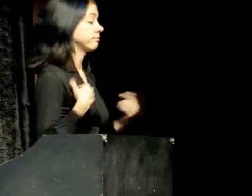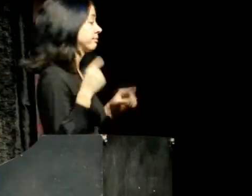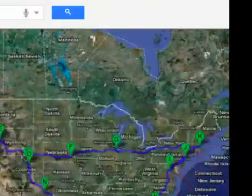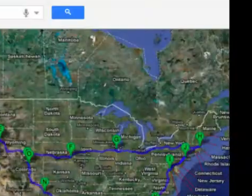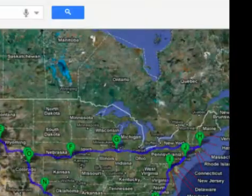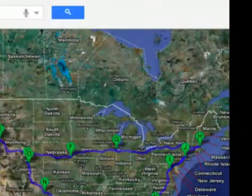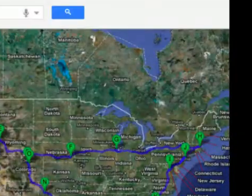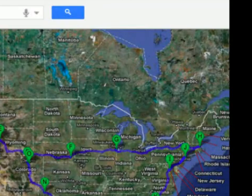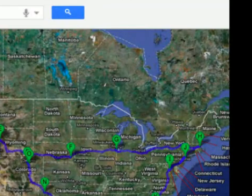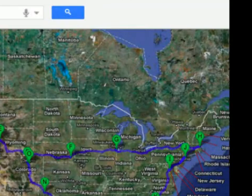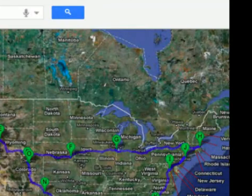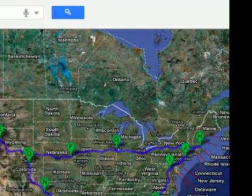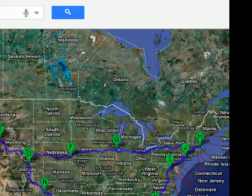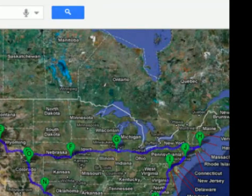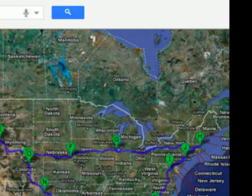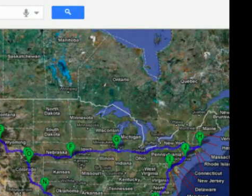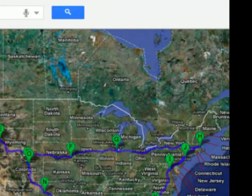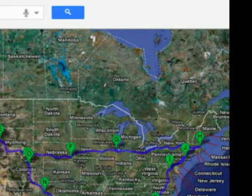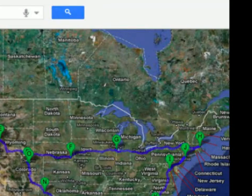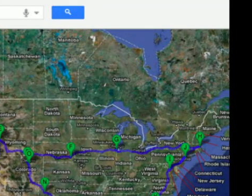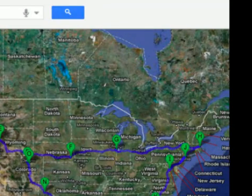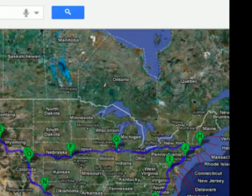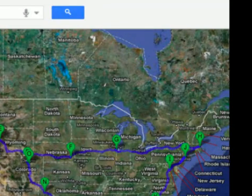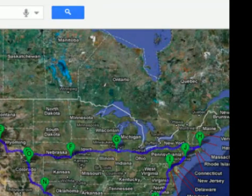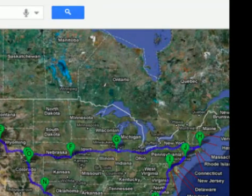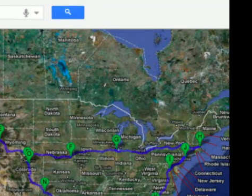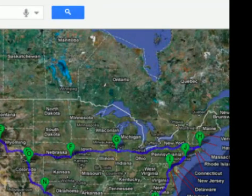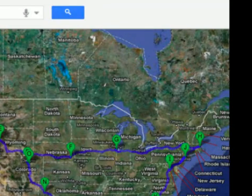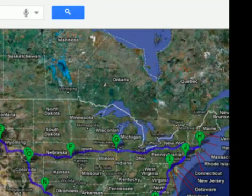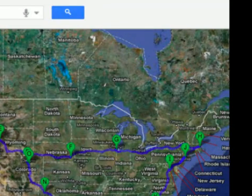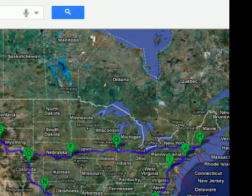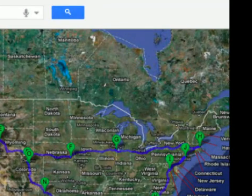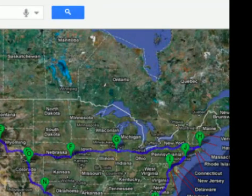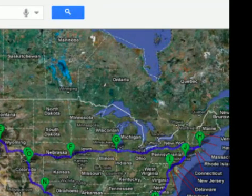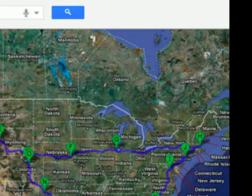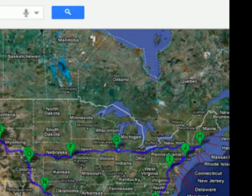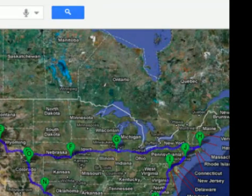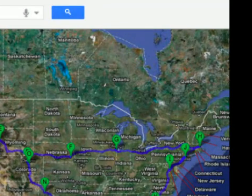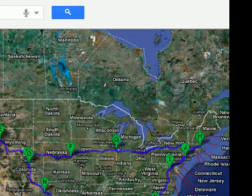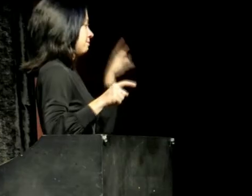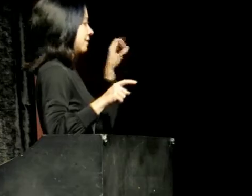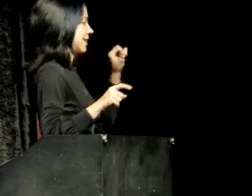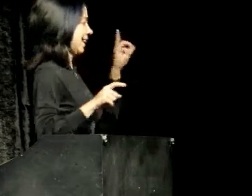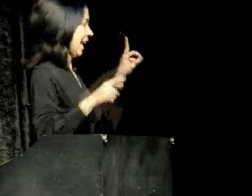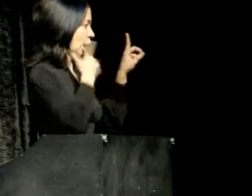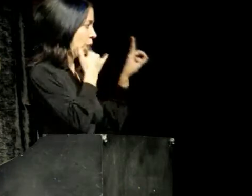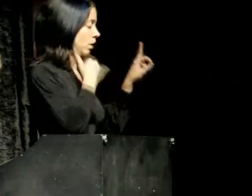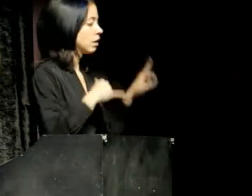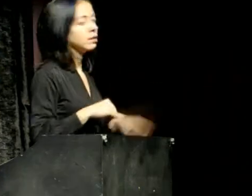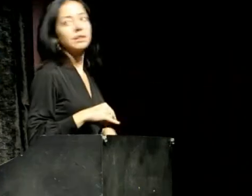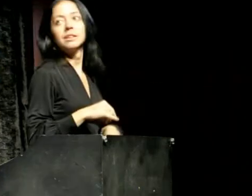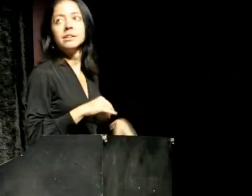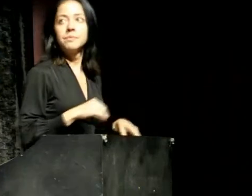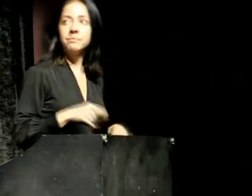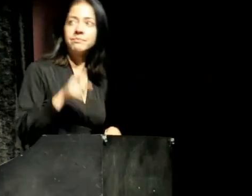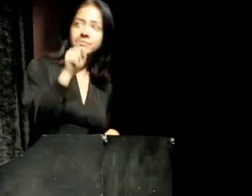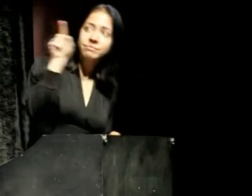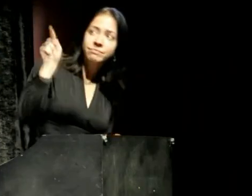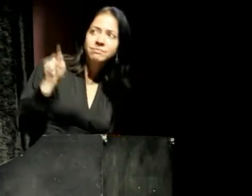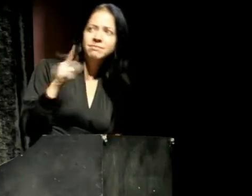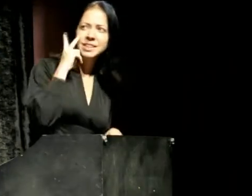Boulder via Boston from San Diego. You'd never guess I make naps for a living now. Doesn't seem